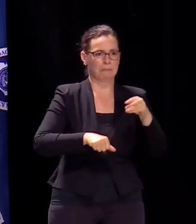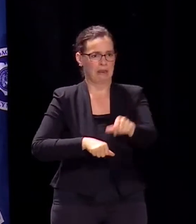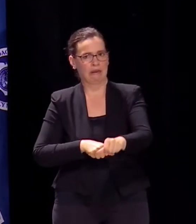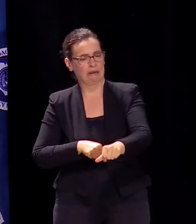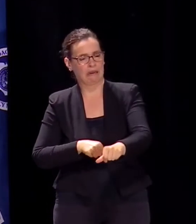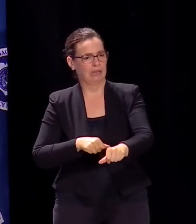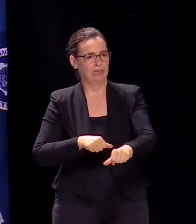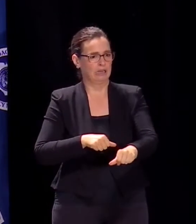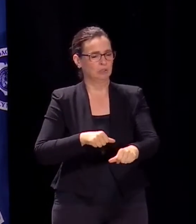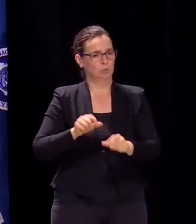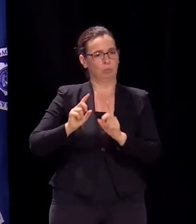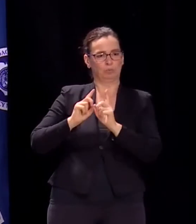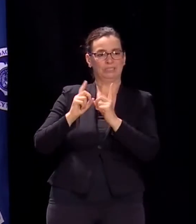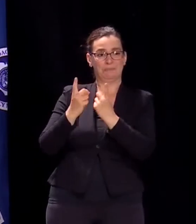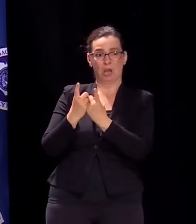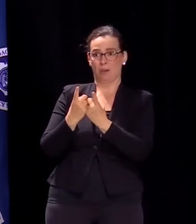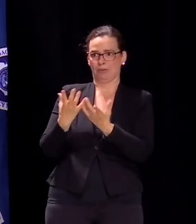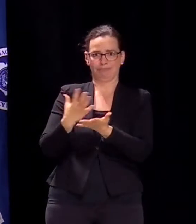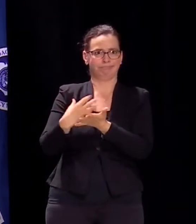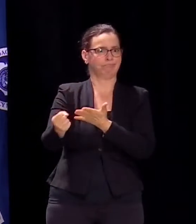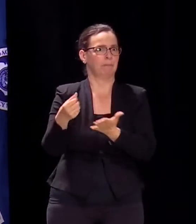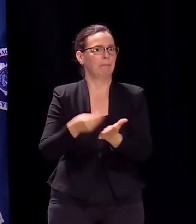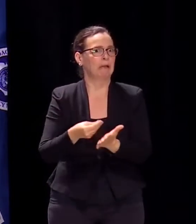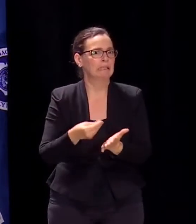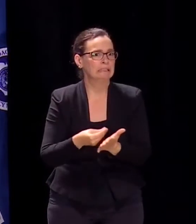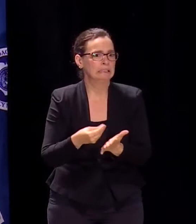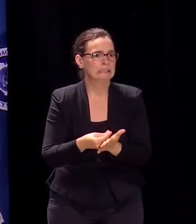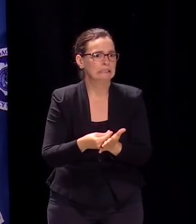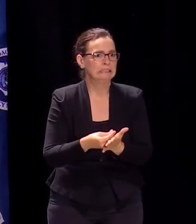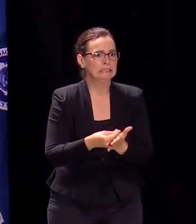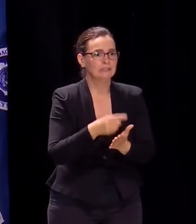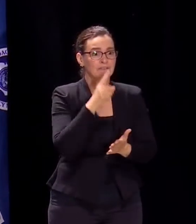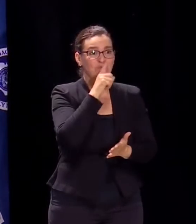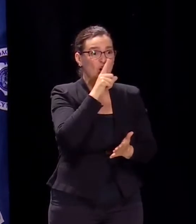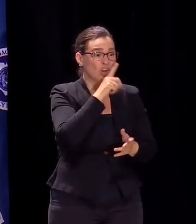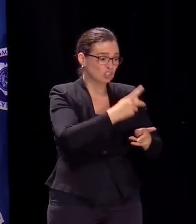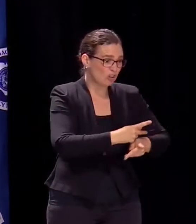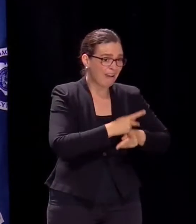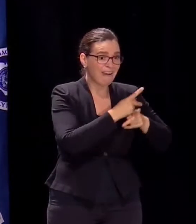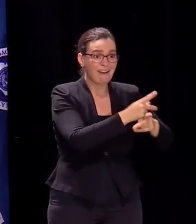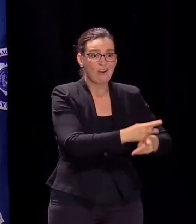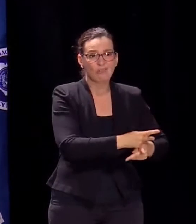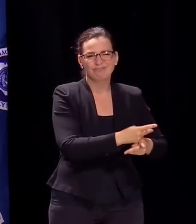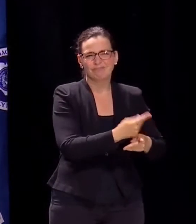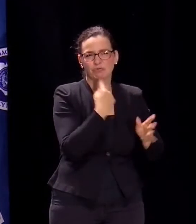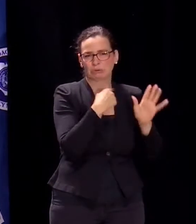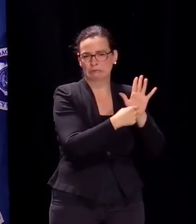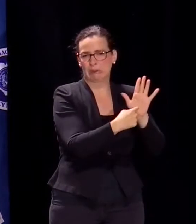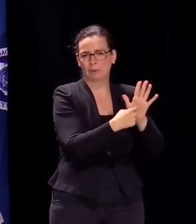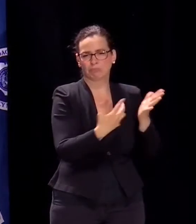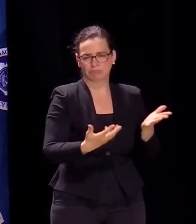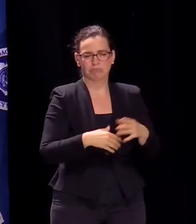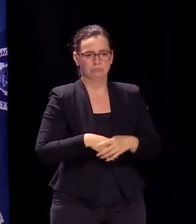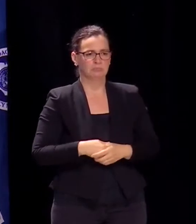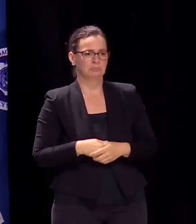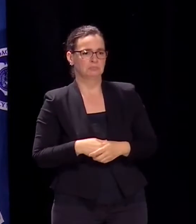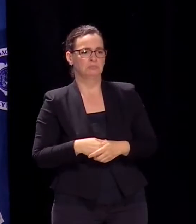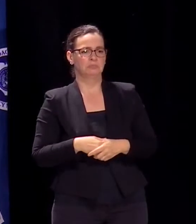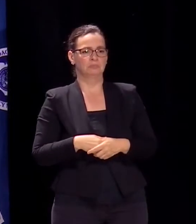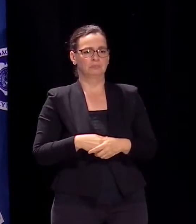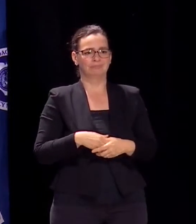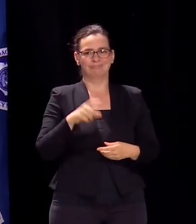care department. When you shut down the court systems, you cannot move children in and out of foster care situations